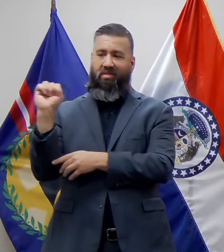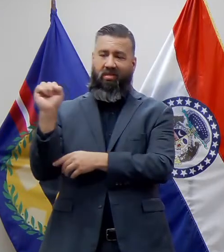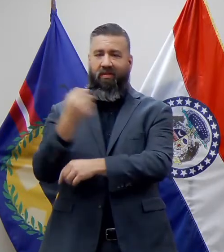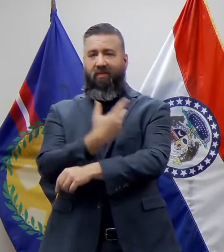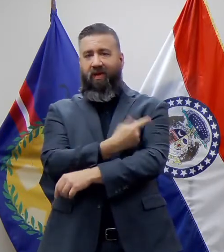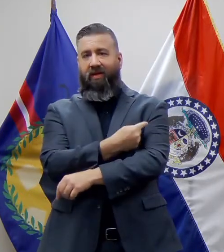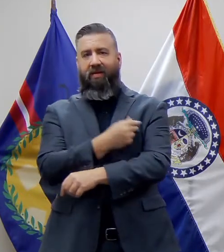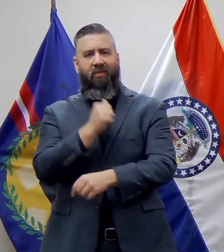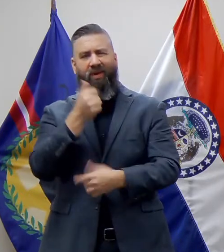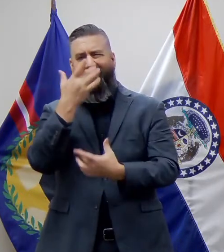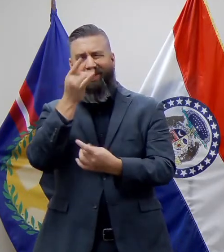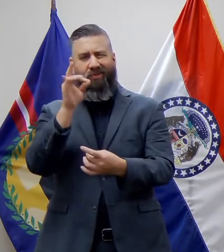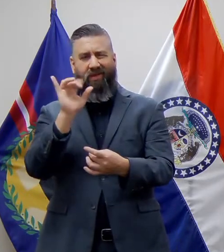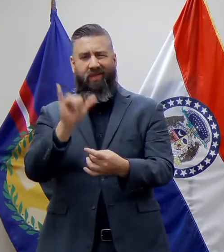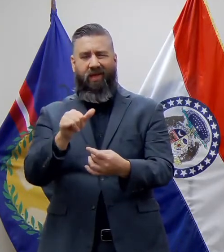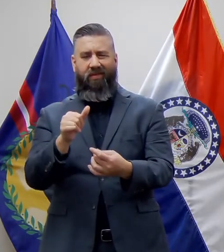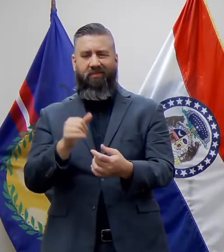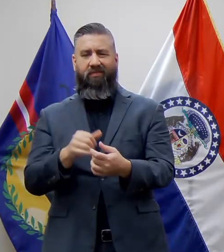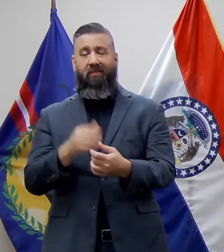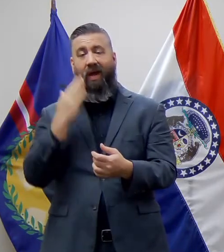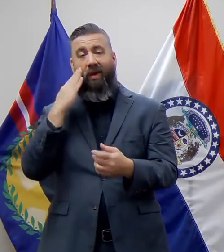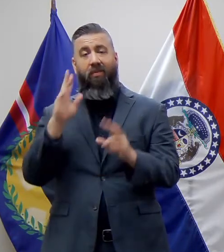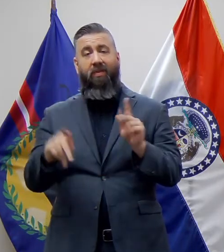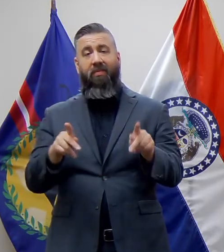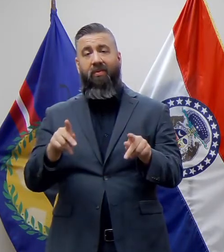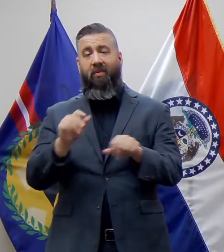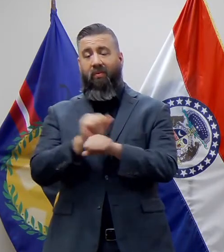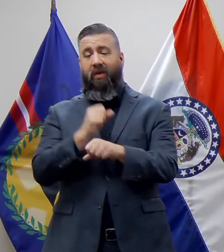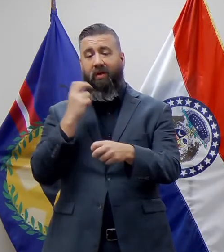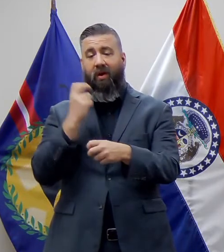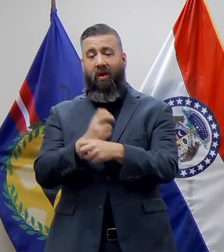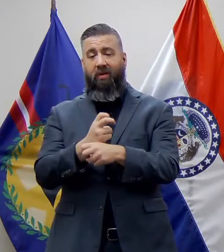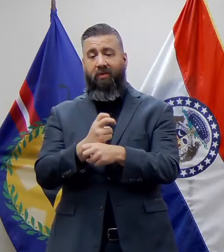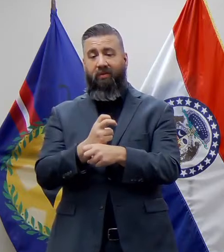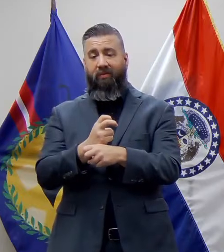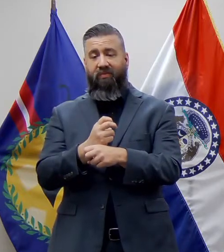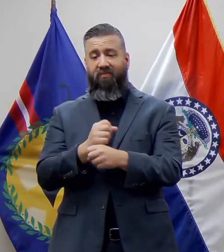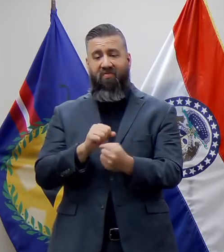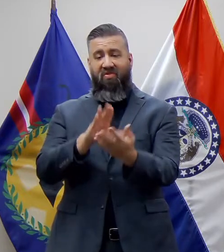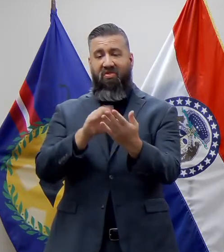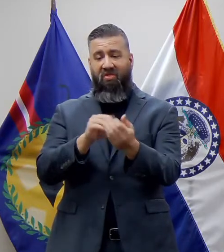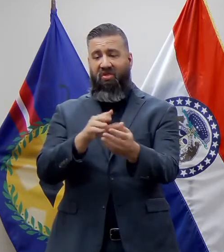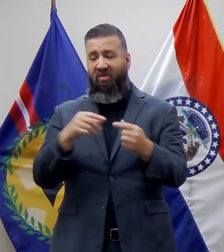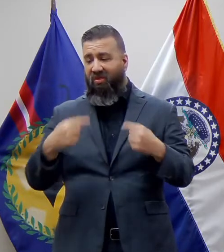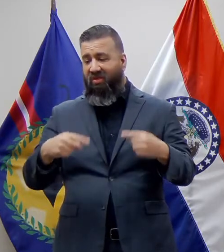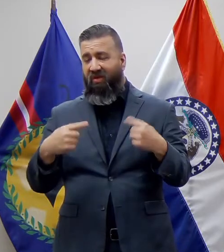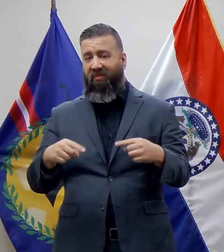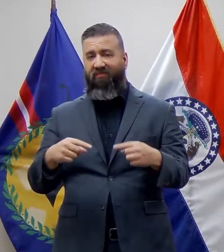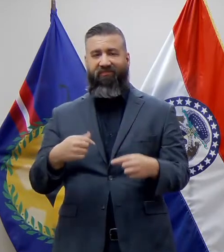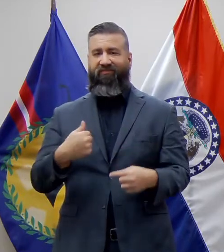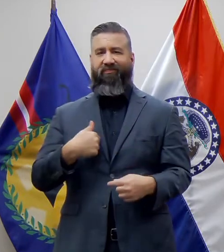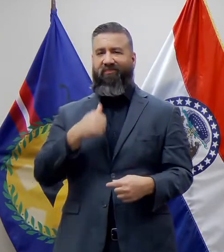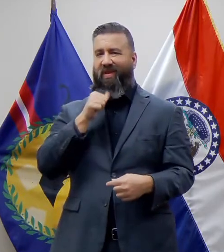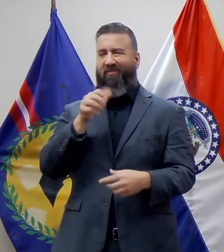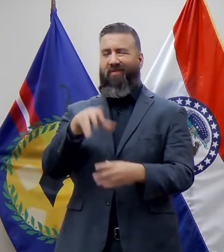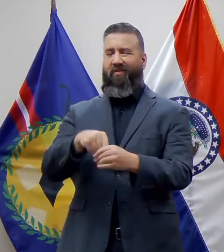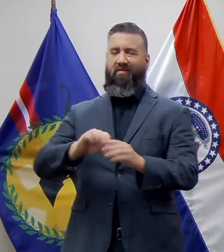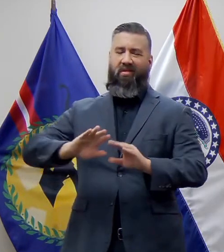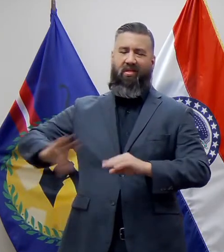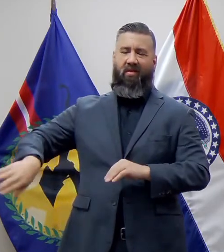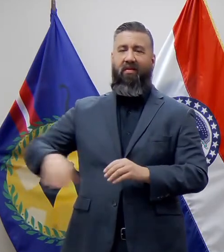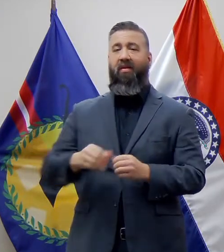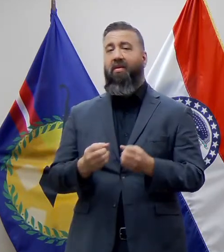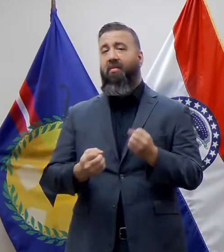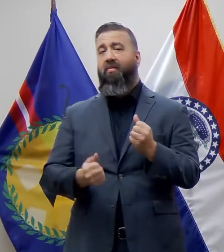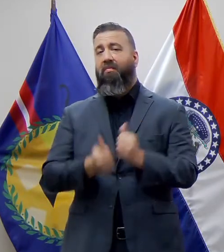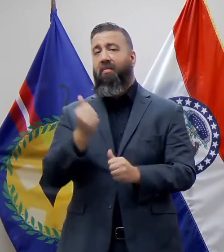interested in that conflict. I know folks are working very hard to initiate it, and we're just not biting. We know that most people in St.